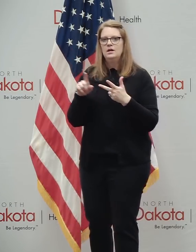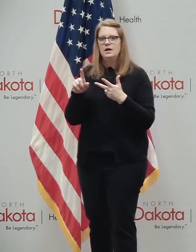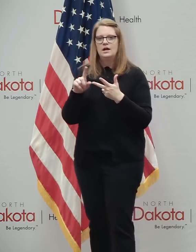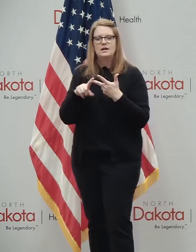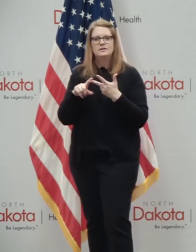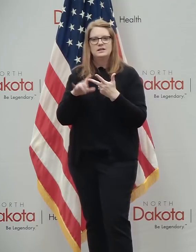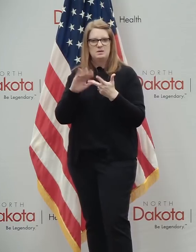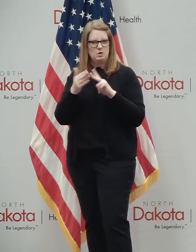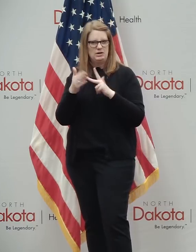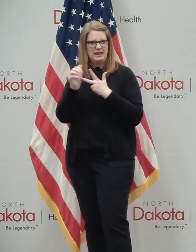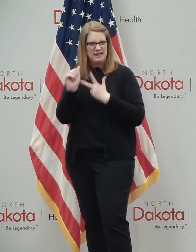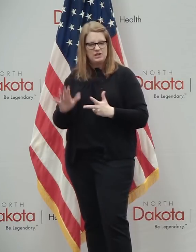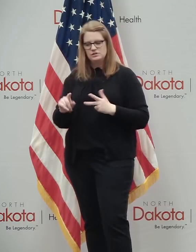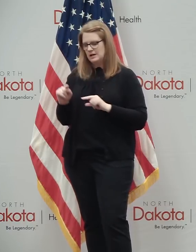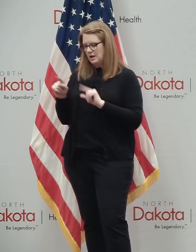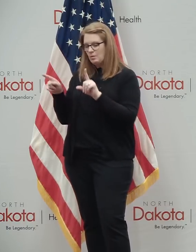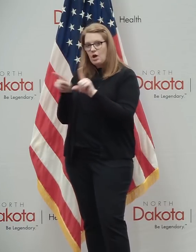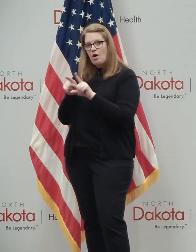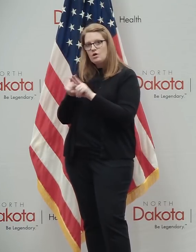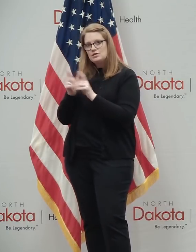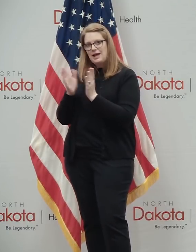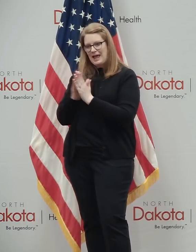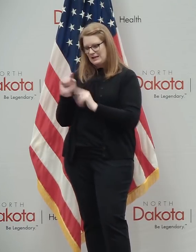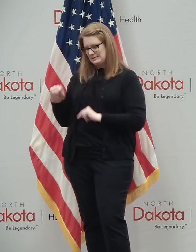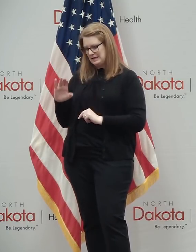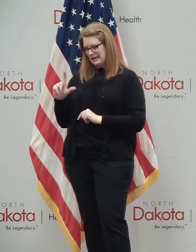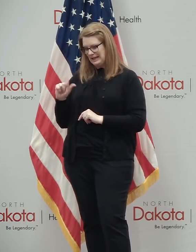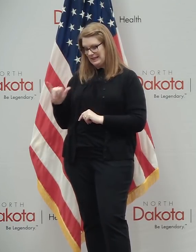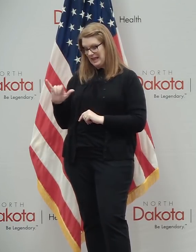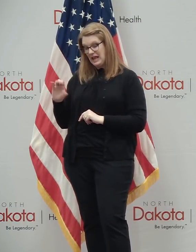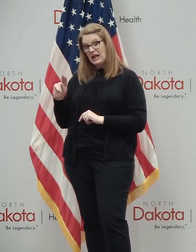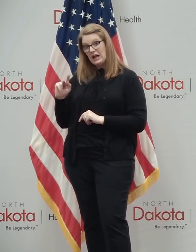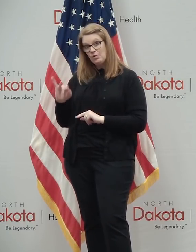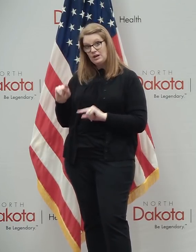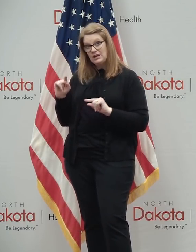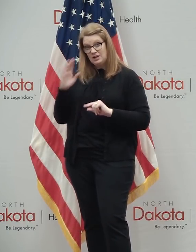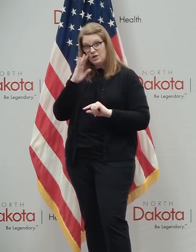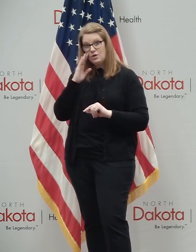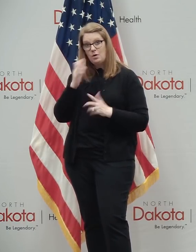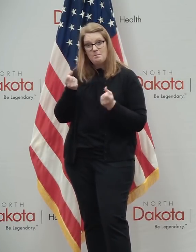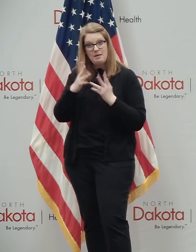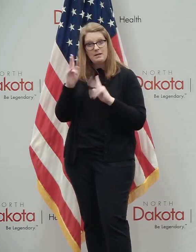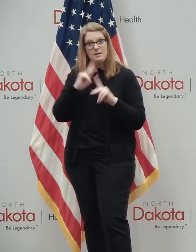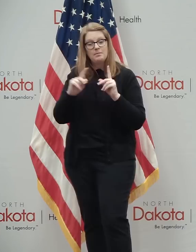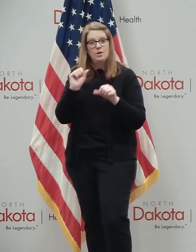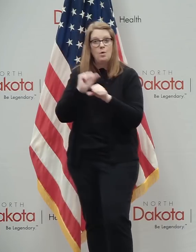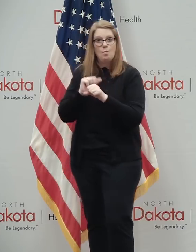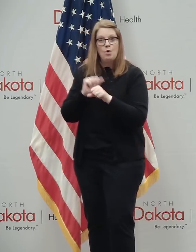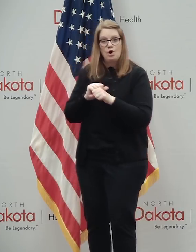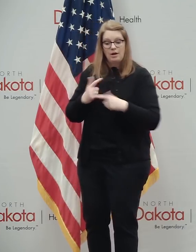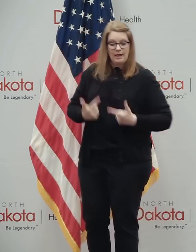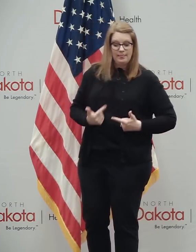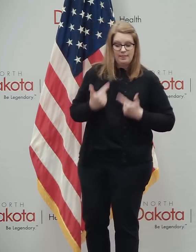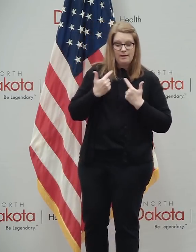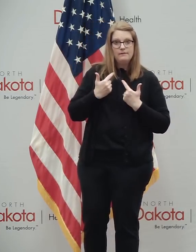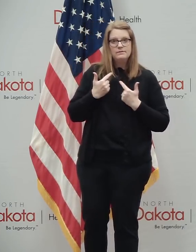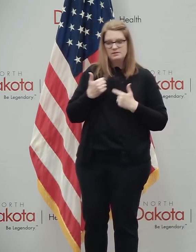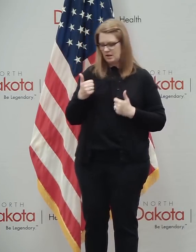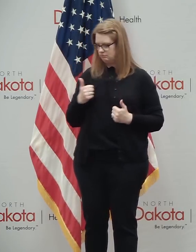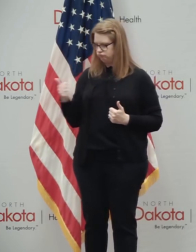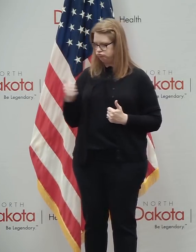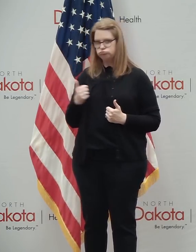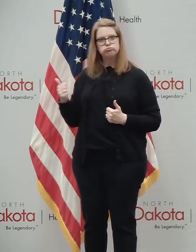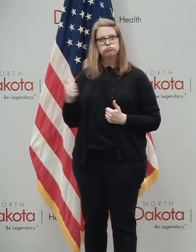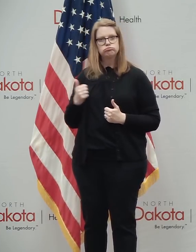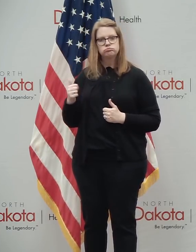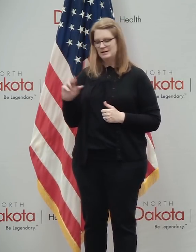Minnesota, because there's a strong workforce connection. We know that we've got people that work and live on and go